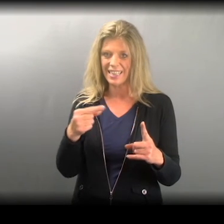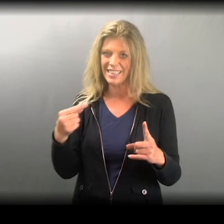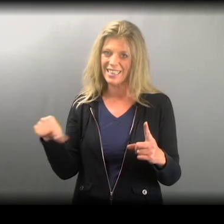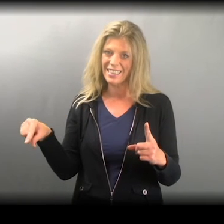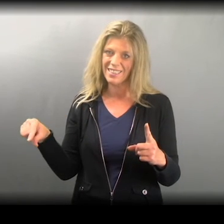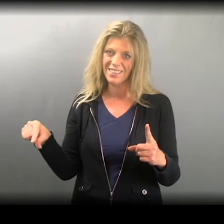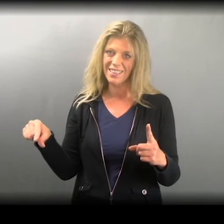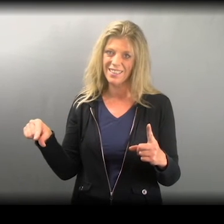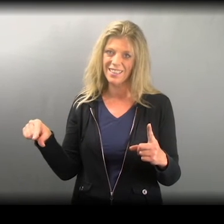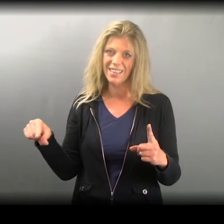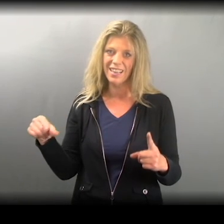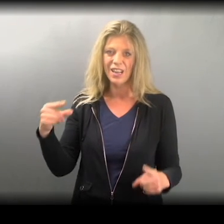sentence